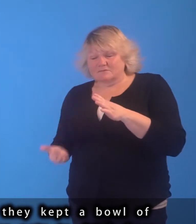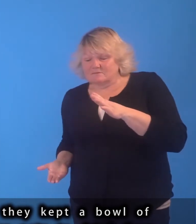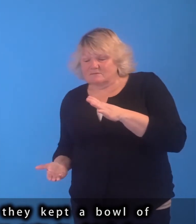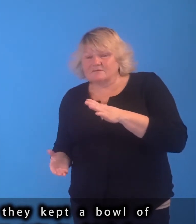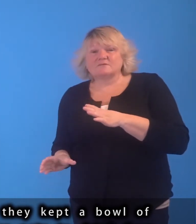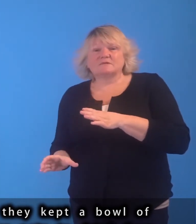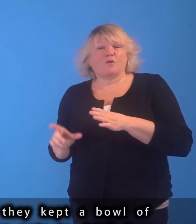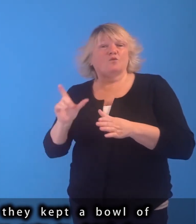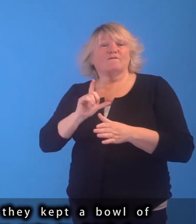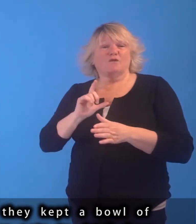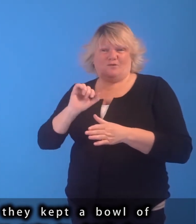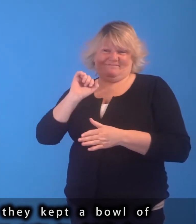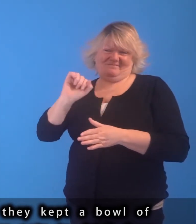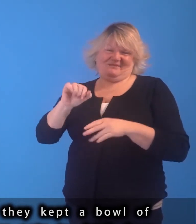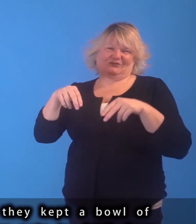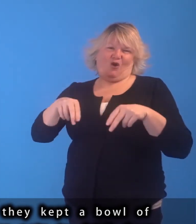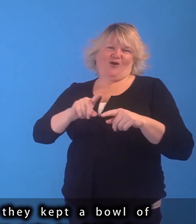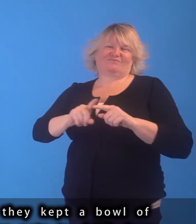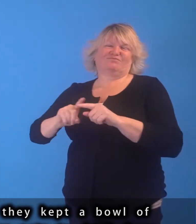William Byrne.